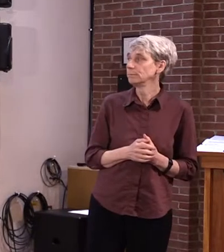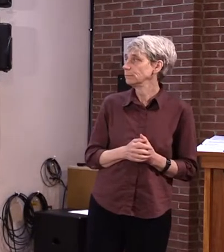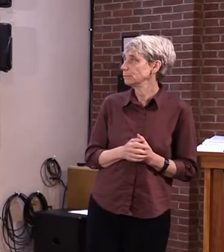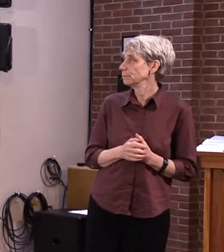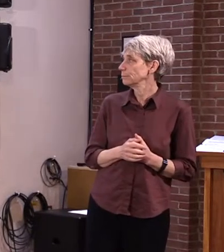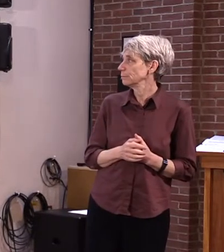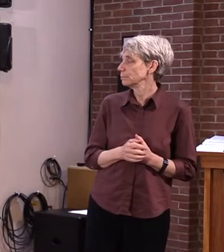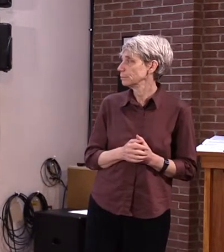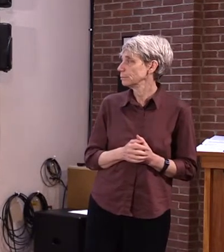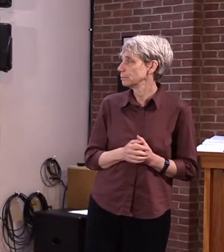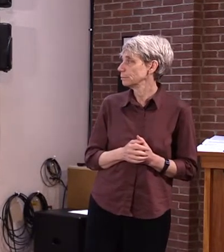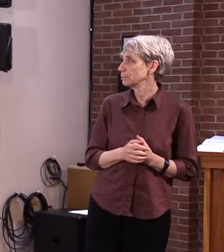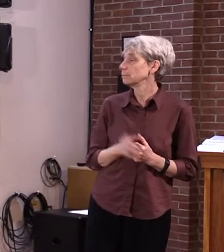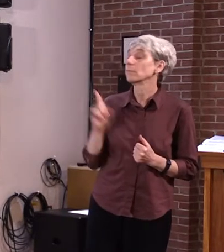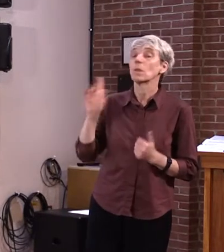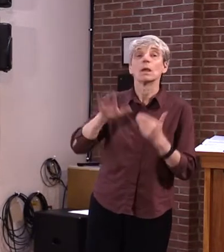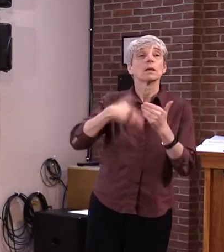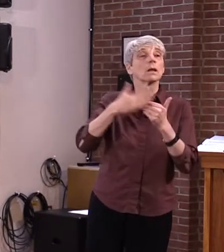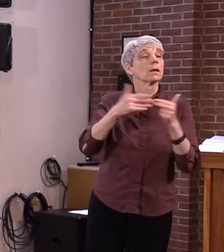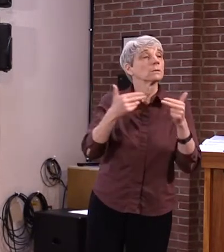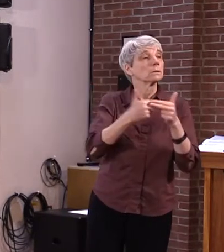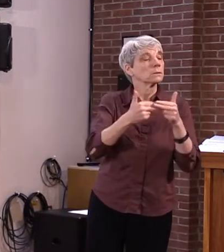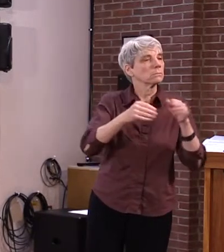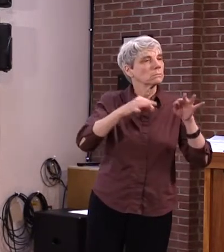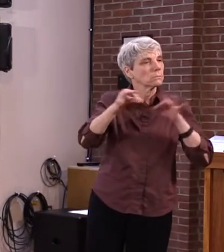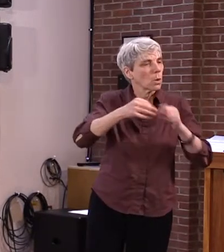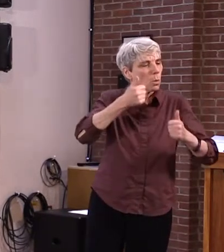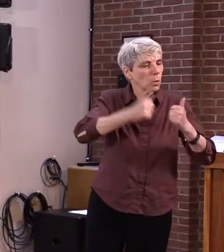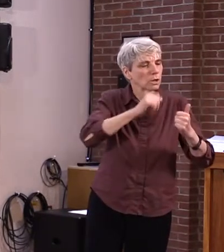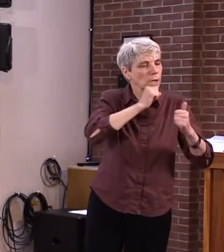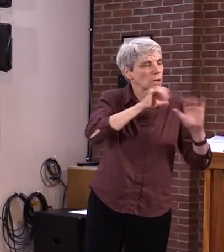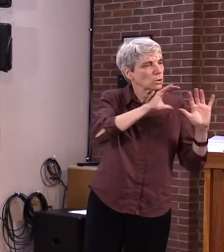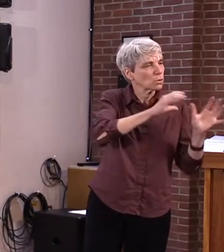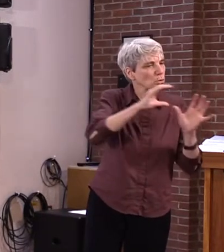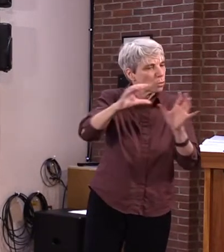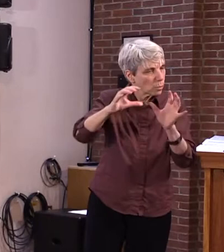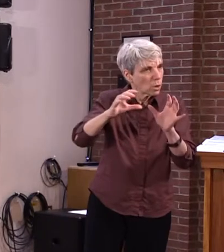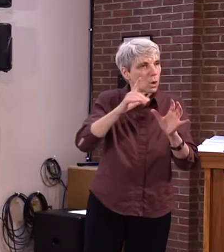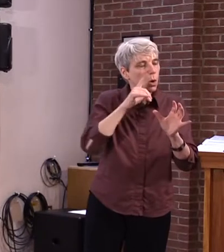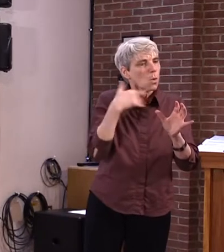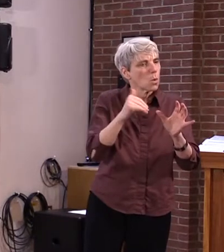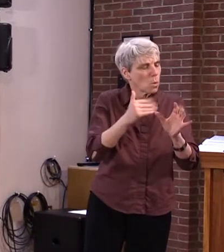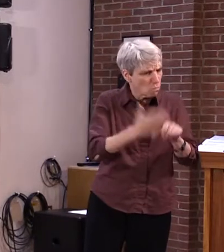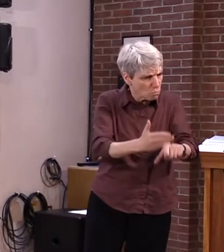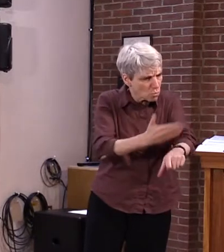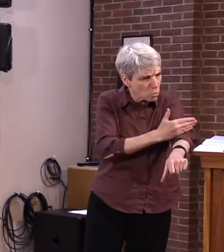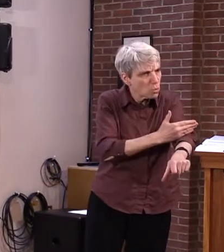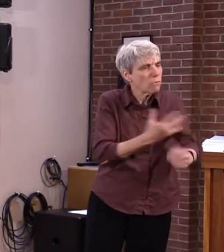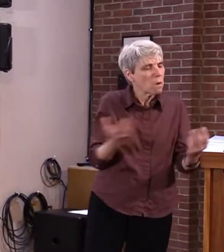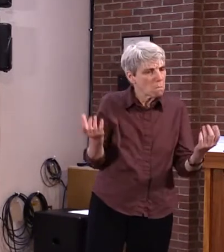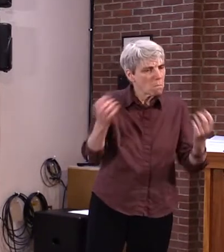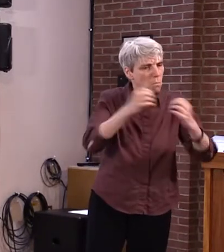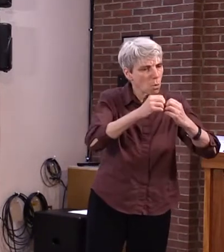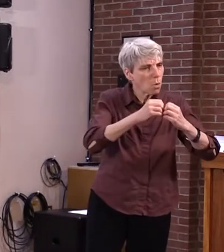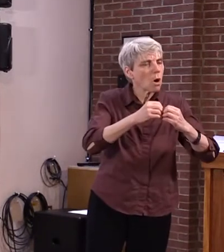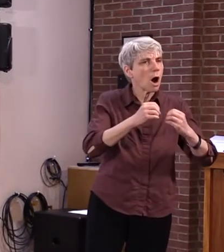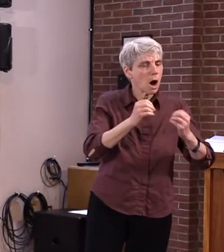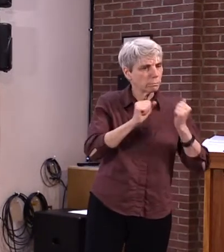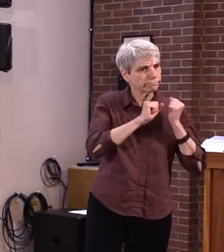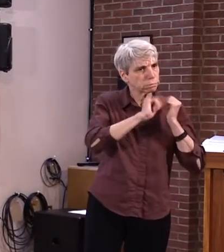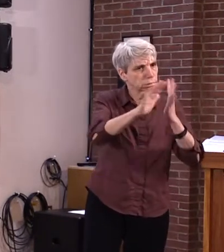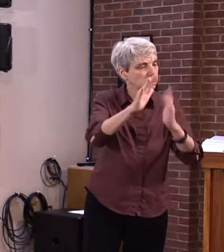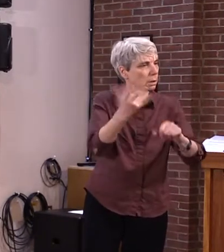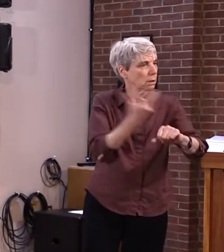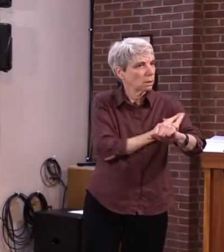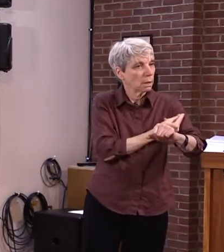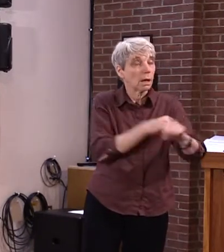You can see by age on the next slide, there are certain age groups that have done really well compared to last year. Those that are younger,